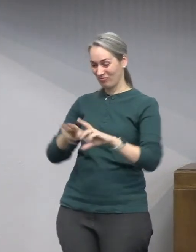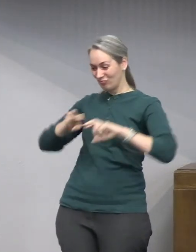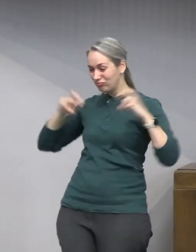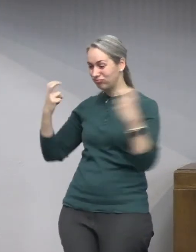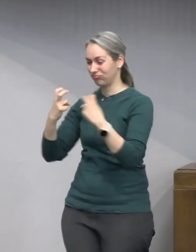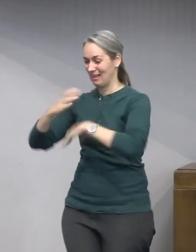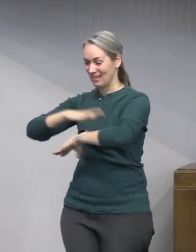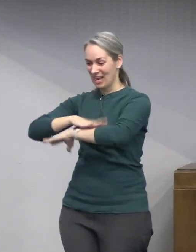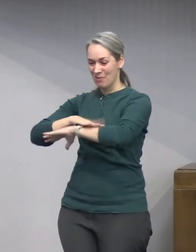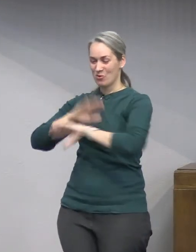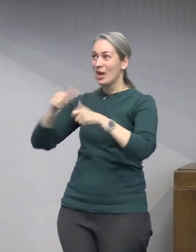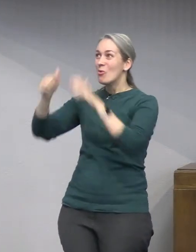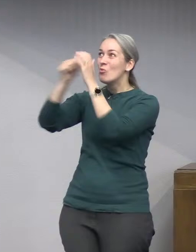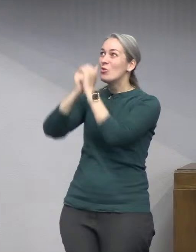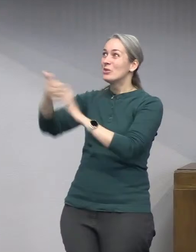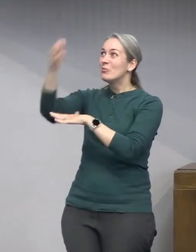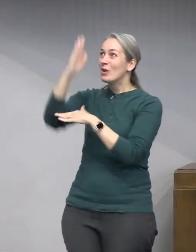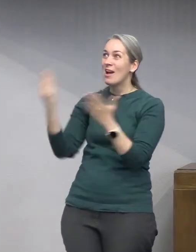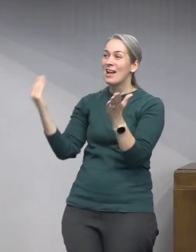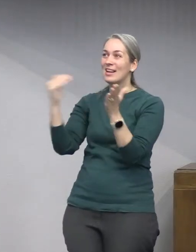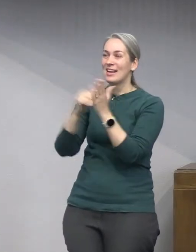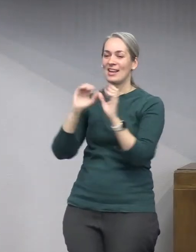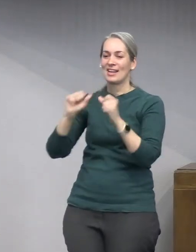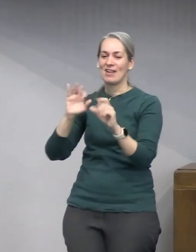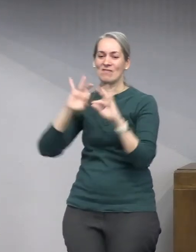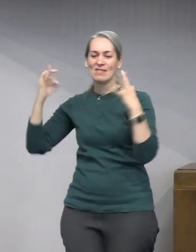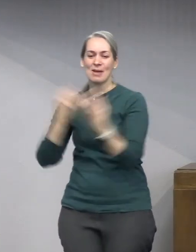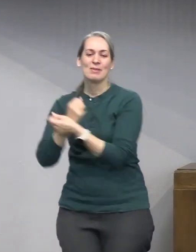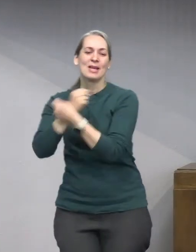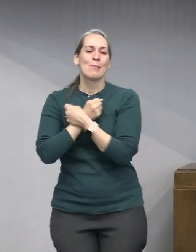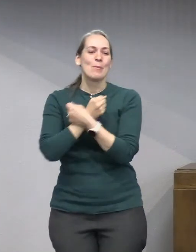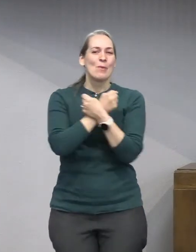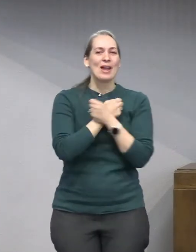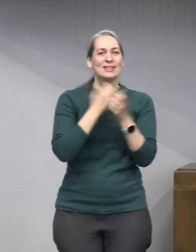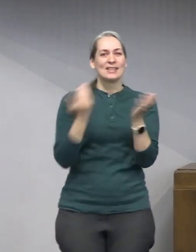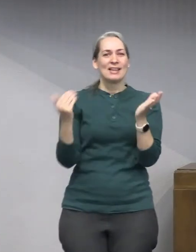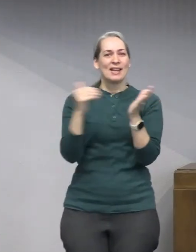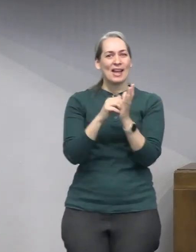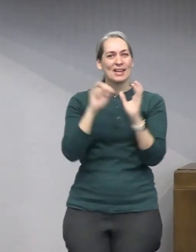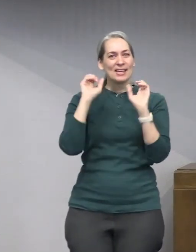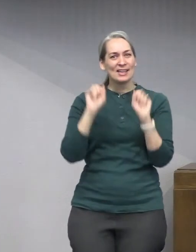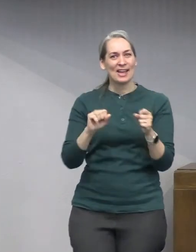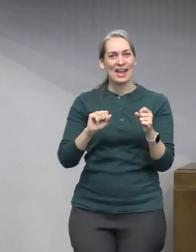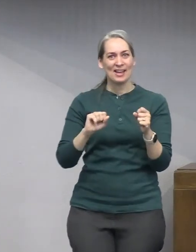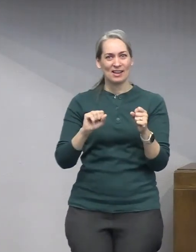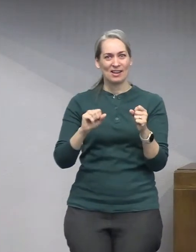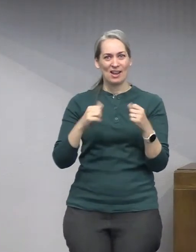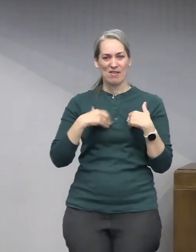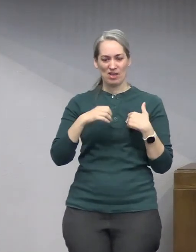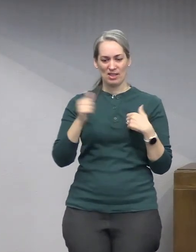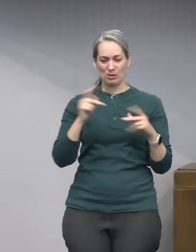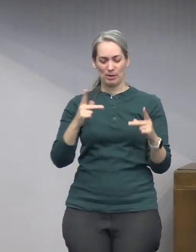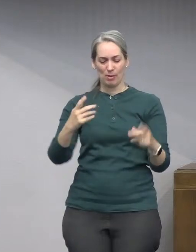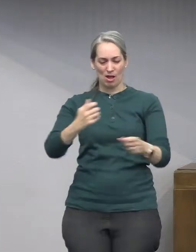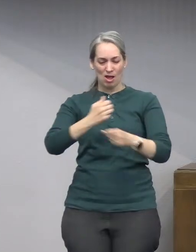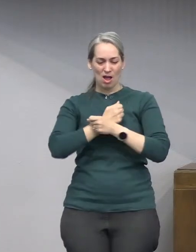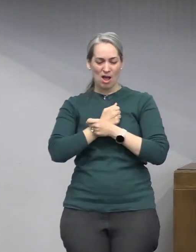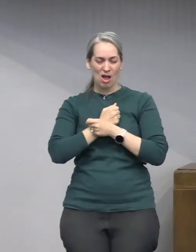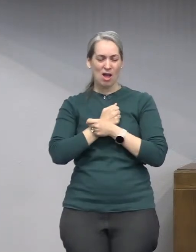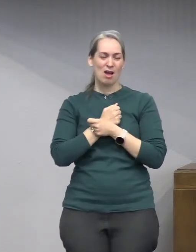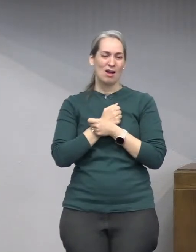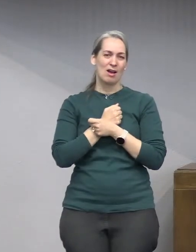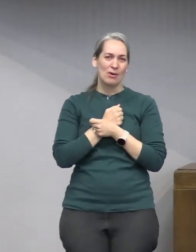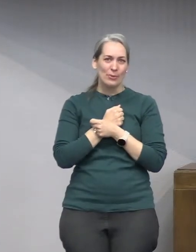God again. Now he could embrace his family again and be embraced by his family and